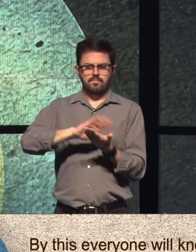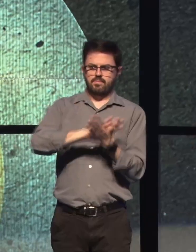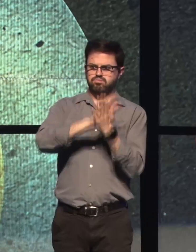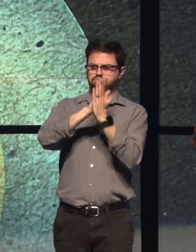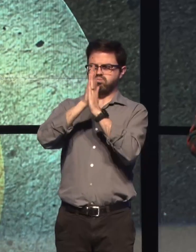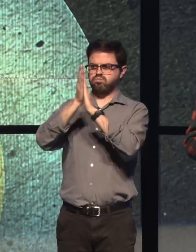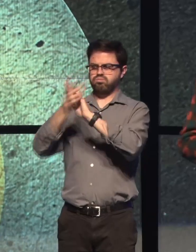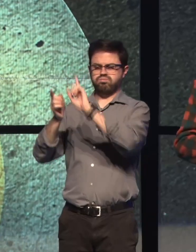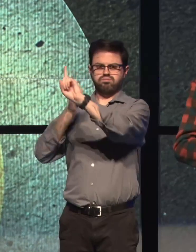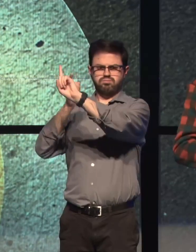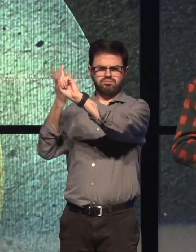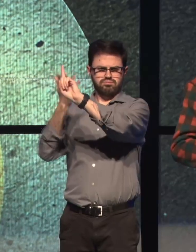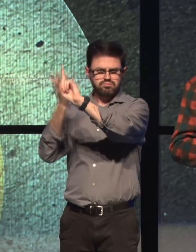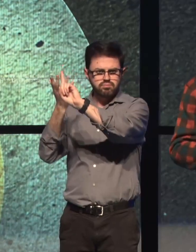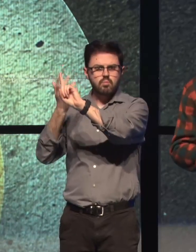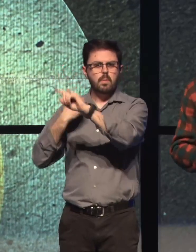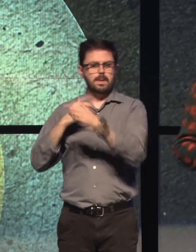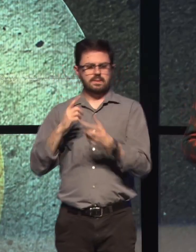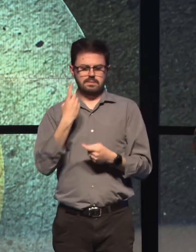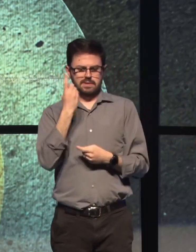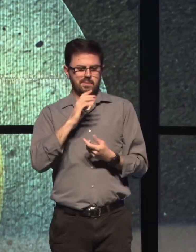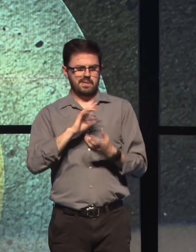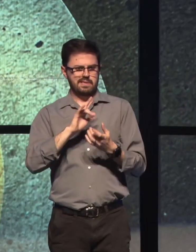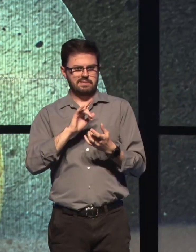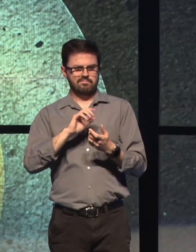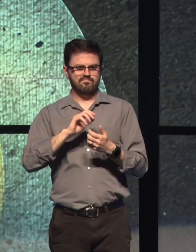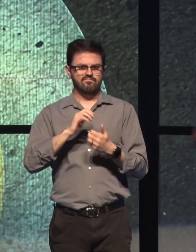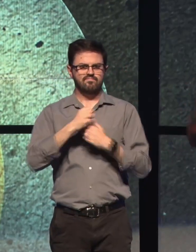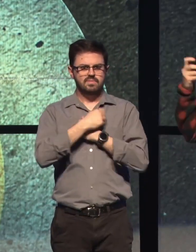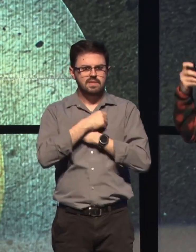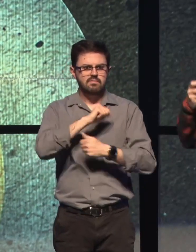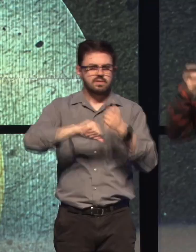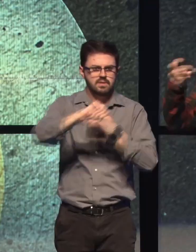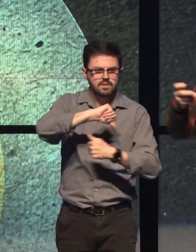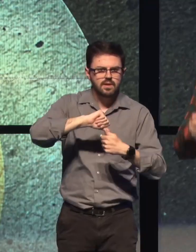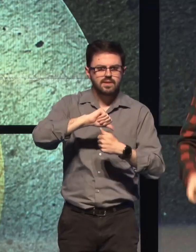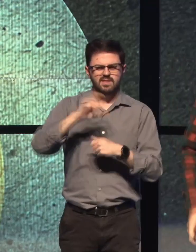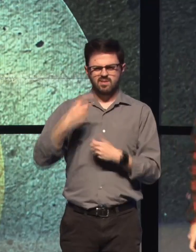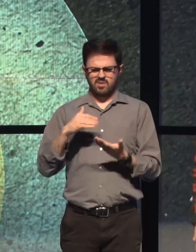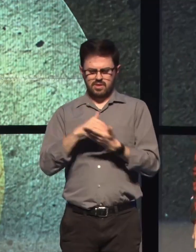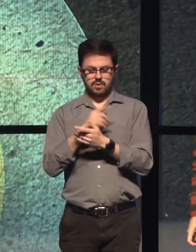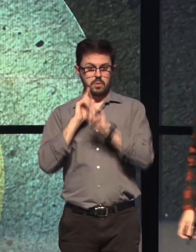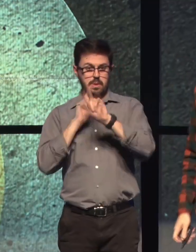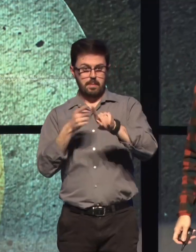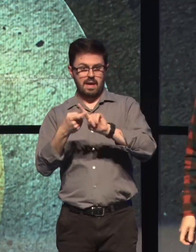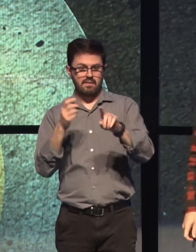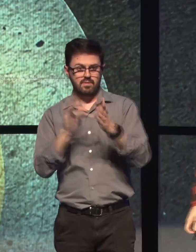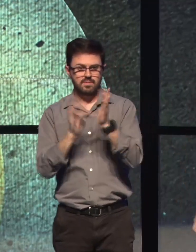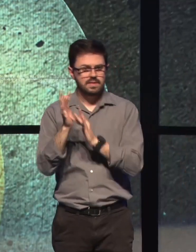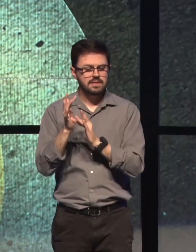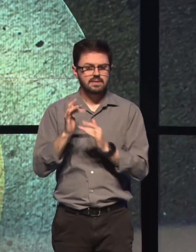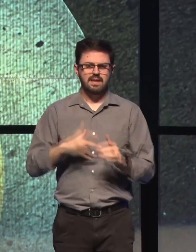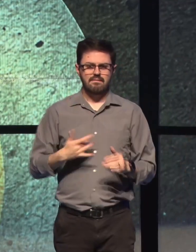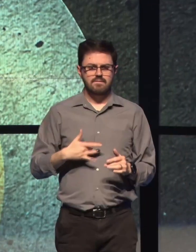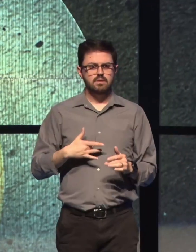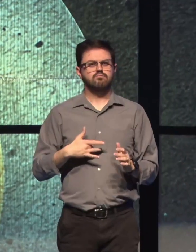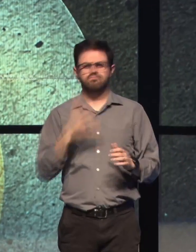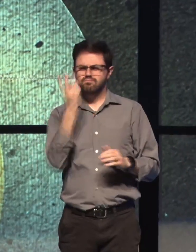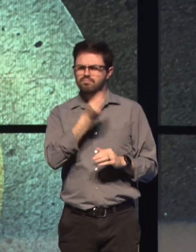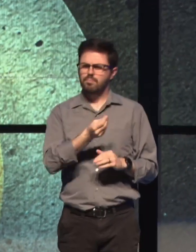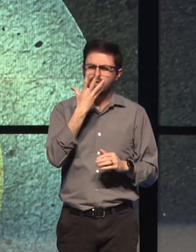Now, this new command that John gives us in the mouth of Jesus feels beautiful. Love one another. But I'm going to be honest with you, it's not super